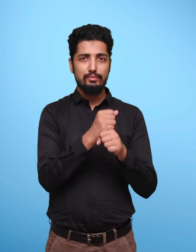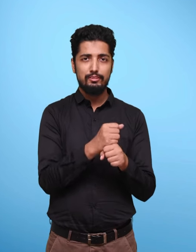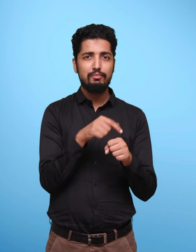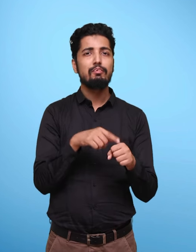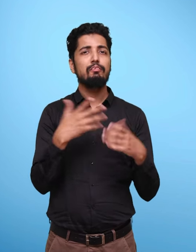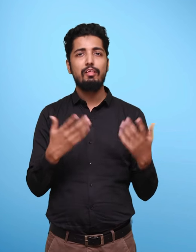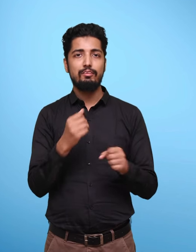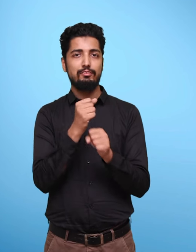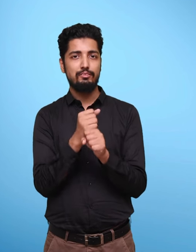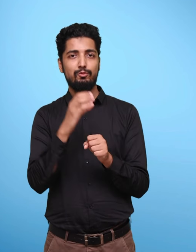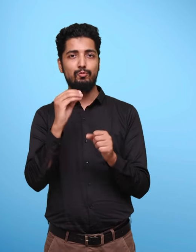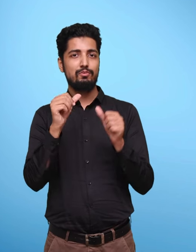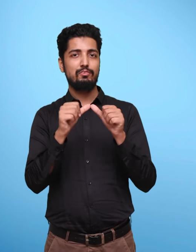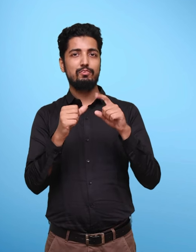G is for goat,